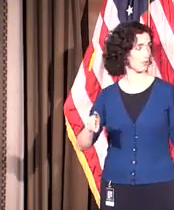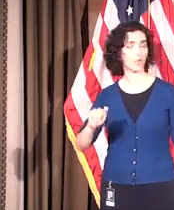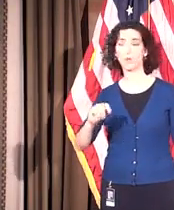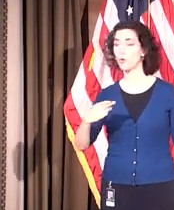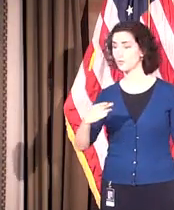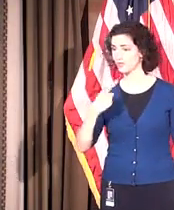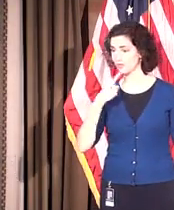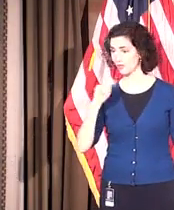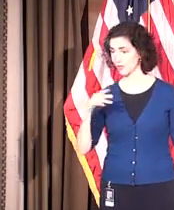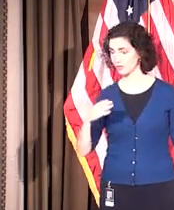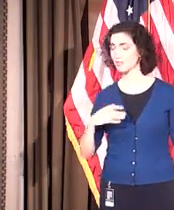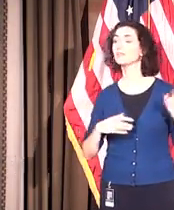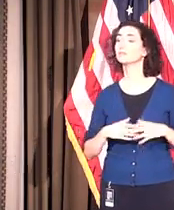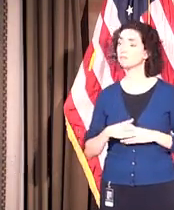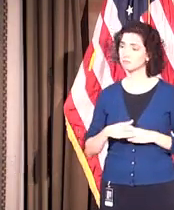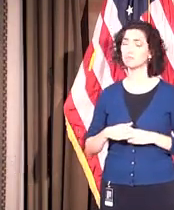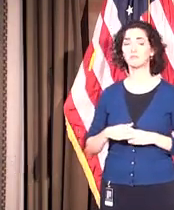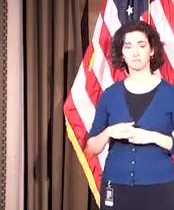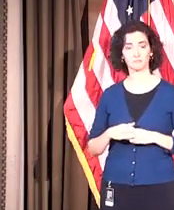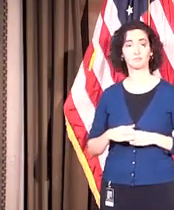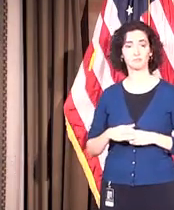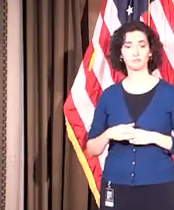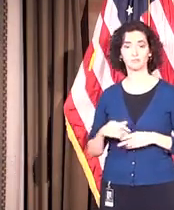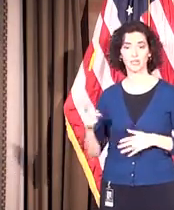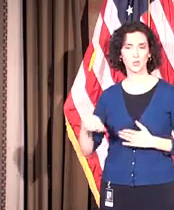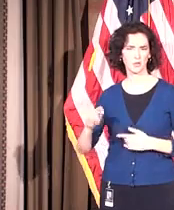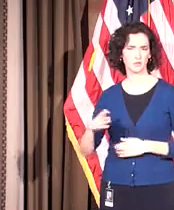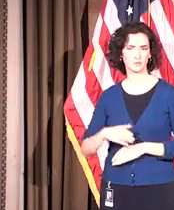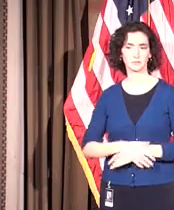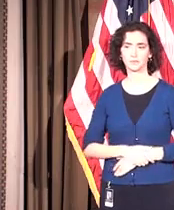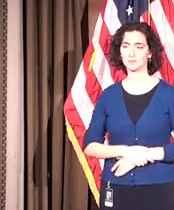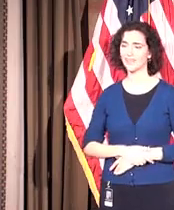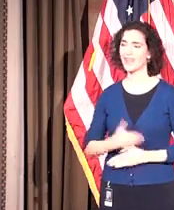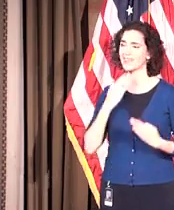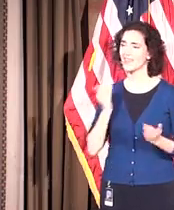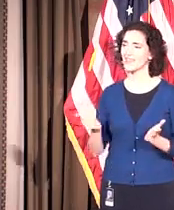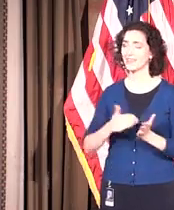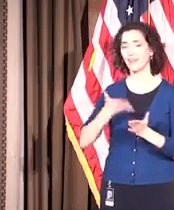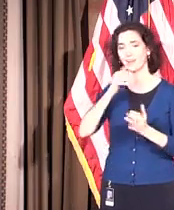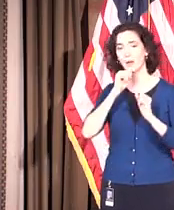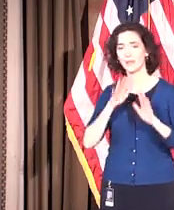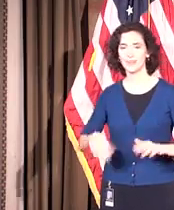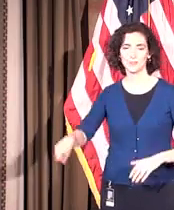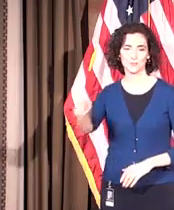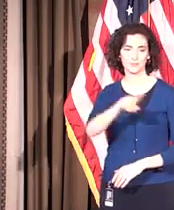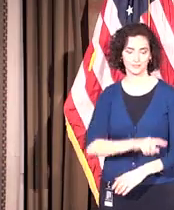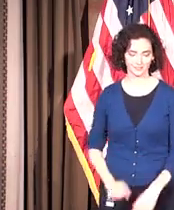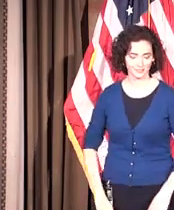Thursday. Okay, so we'll be looking at Thursday of next week. Thank you all and God bless.